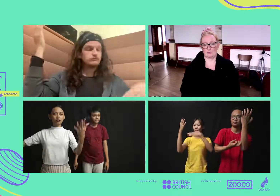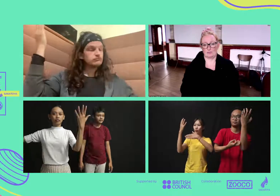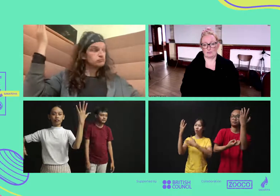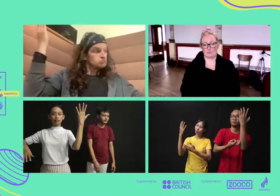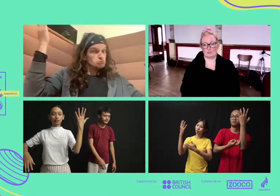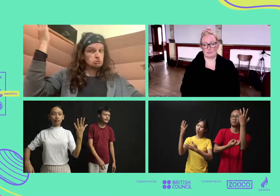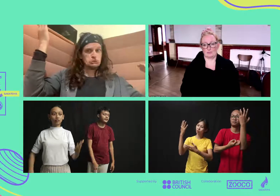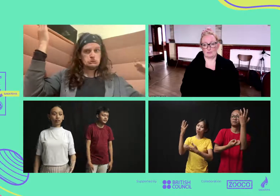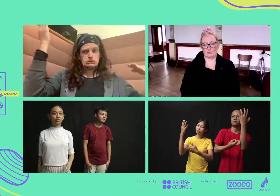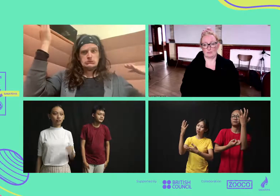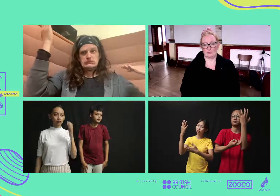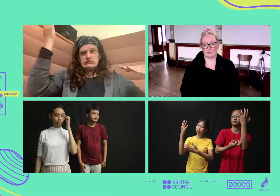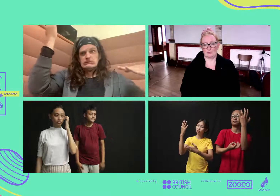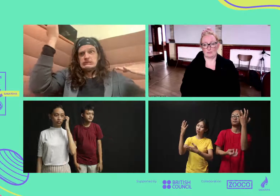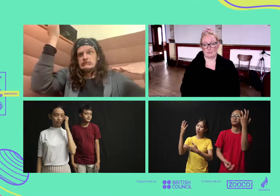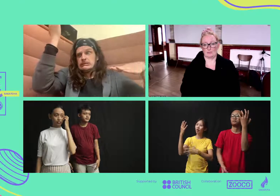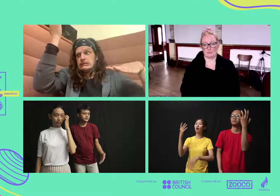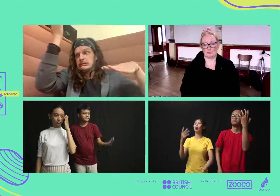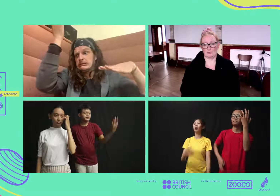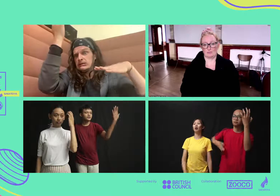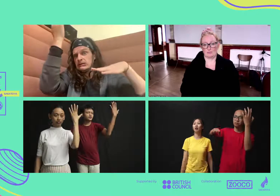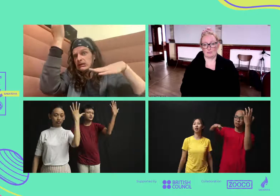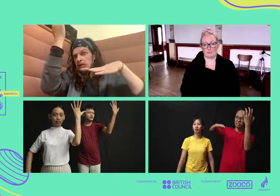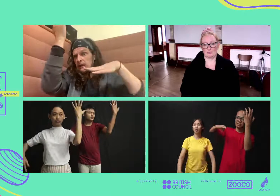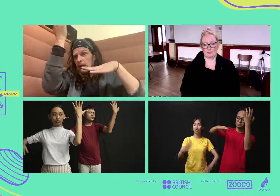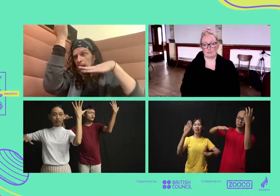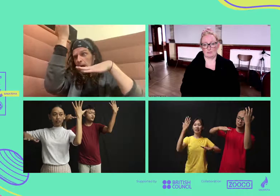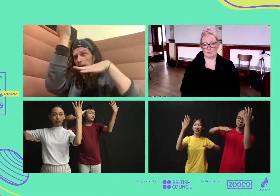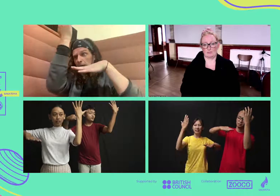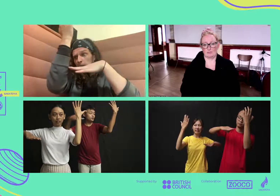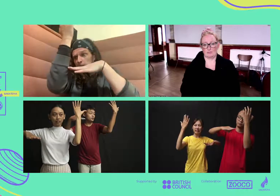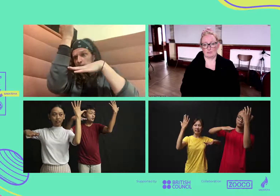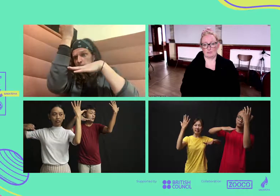slow motion. So I'll show you slow now.